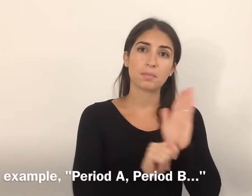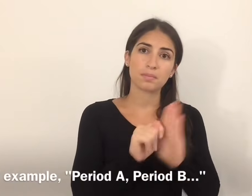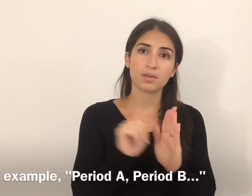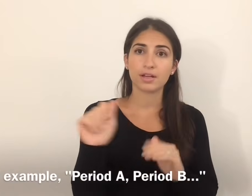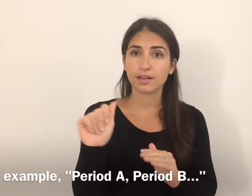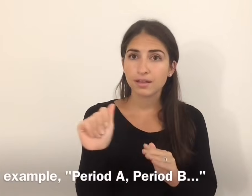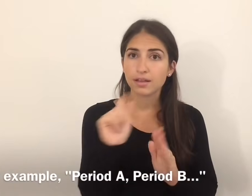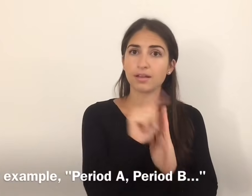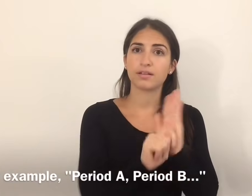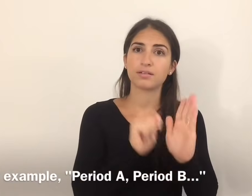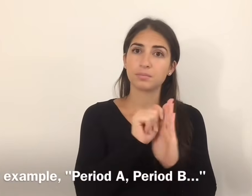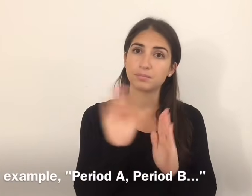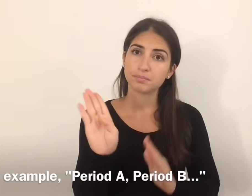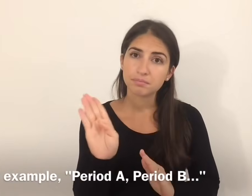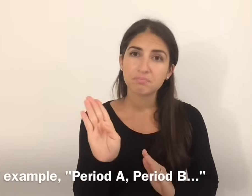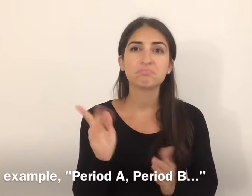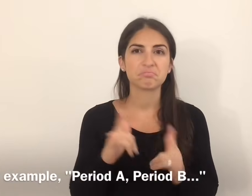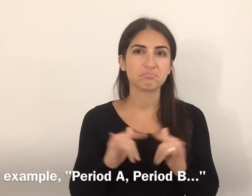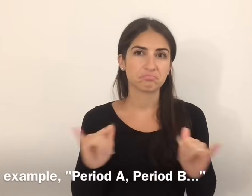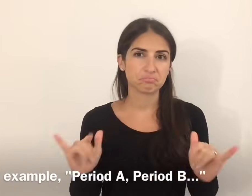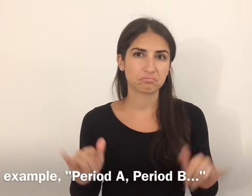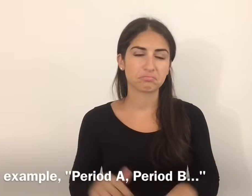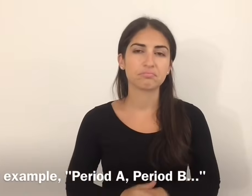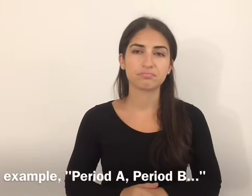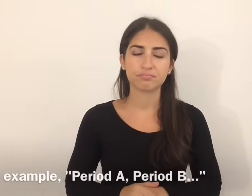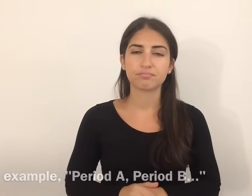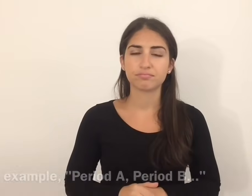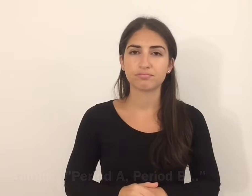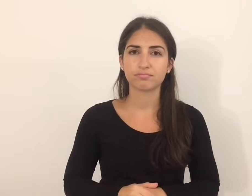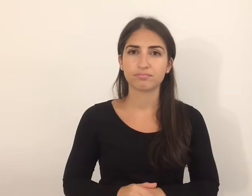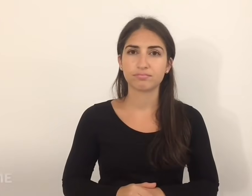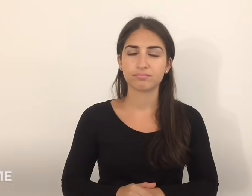So like period A, period B, and so on.